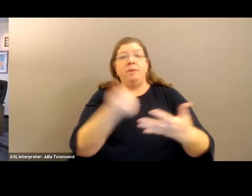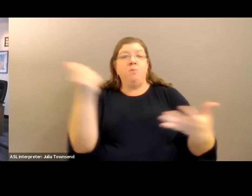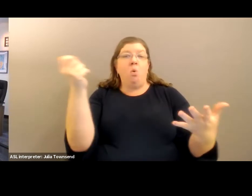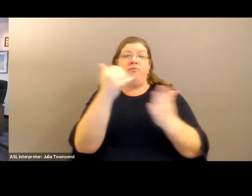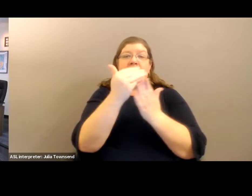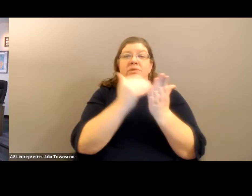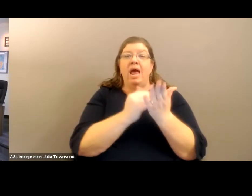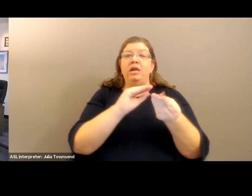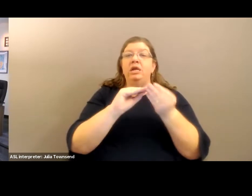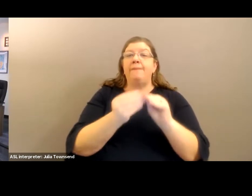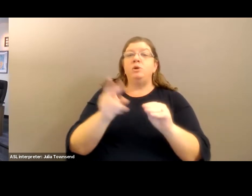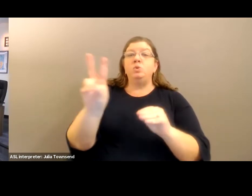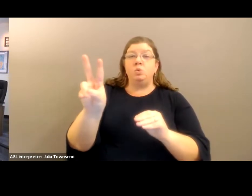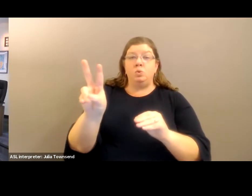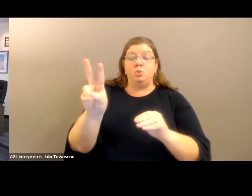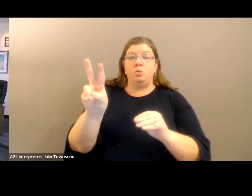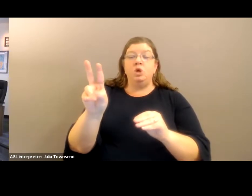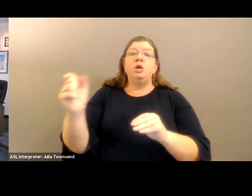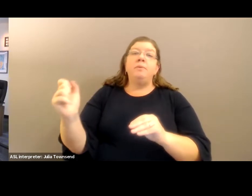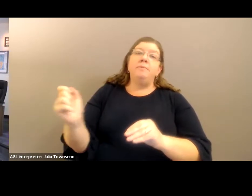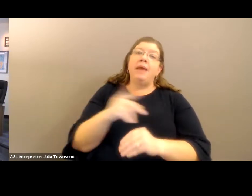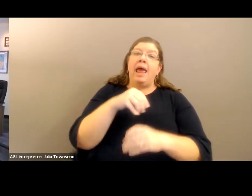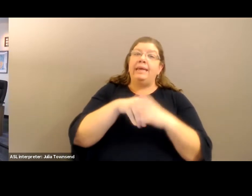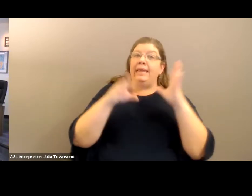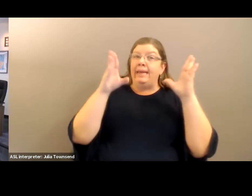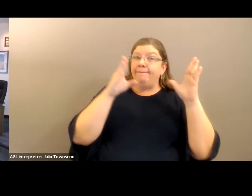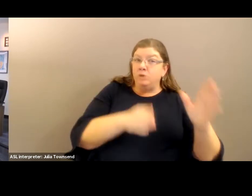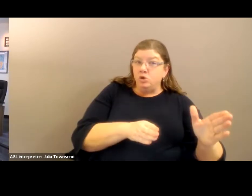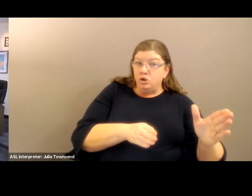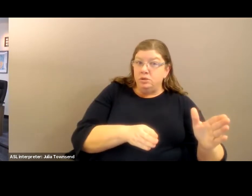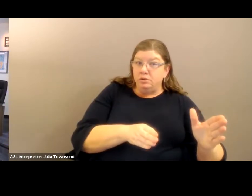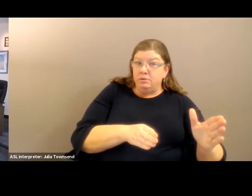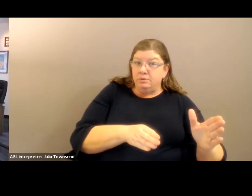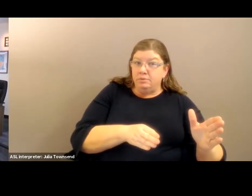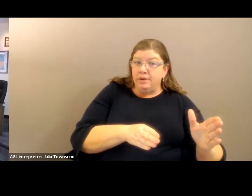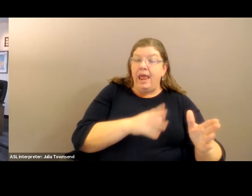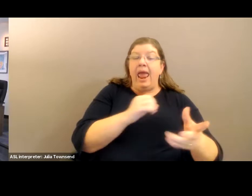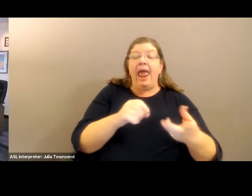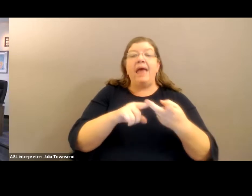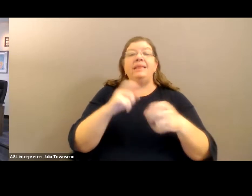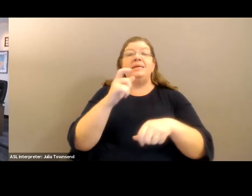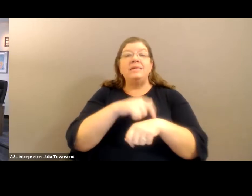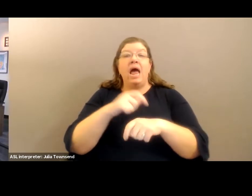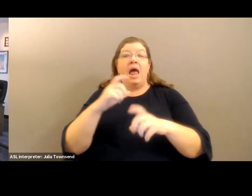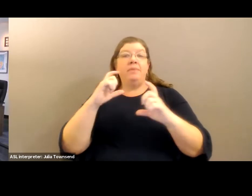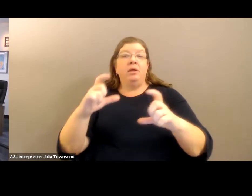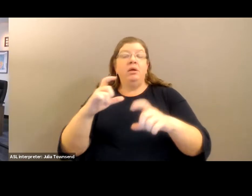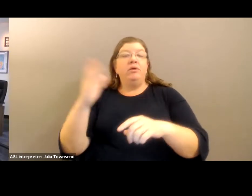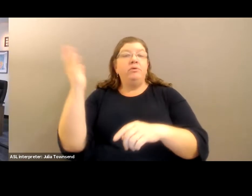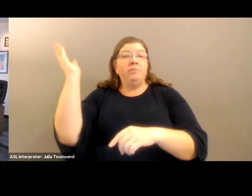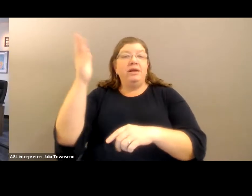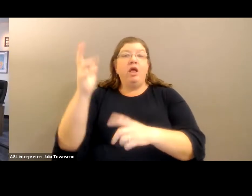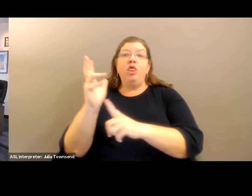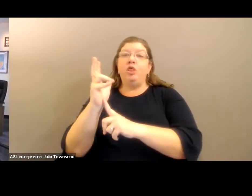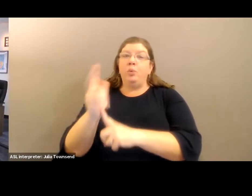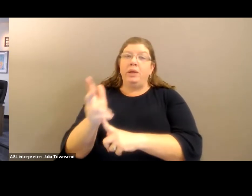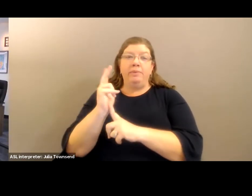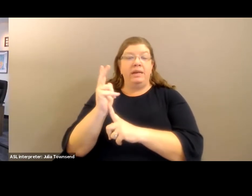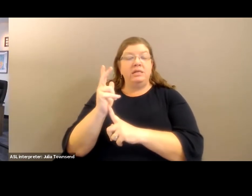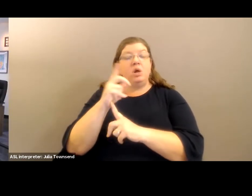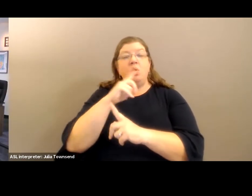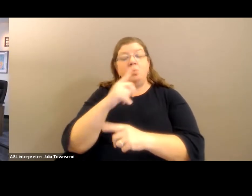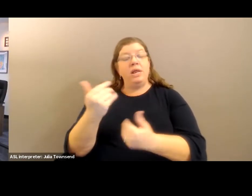item 2. And we should go back to in-person and restore the clock to 3 minutes. It's definitely, infringing